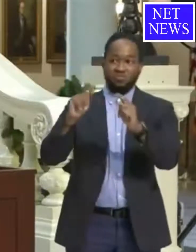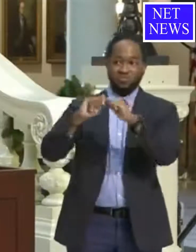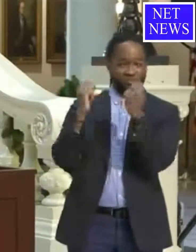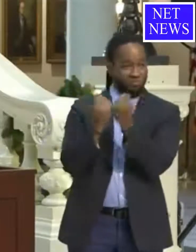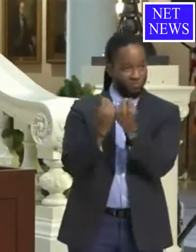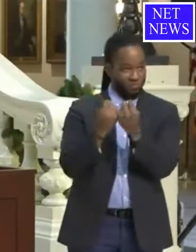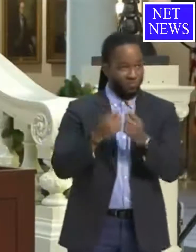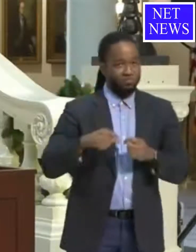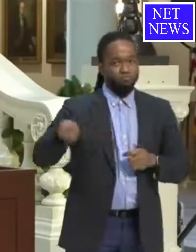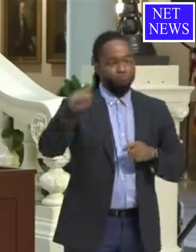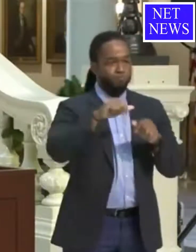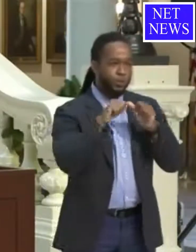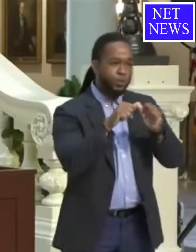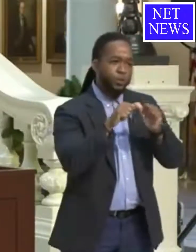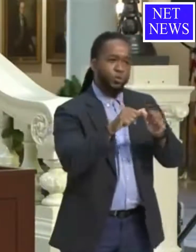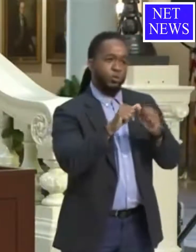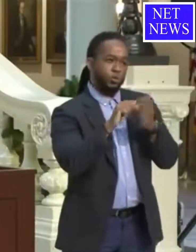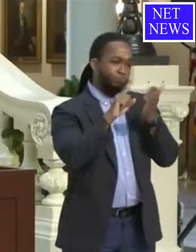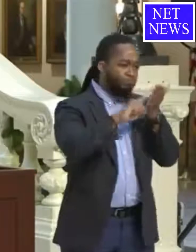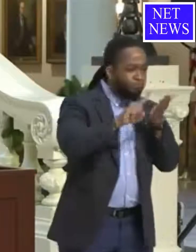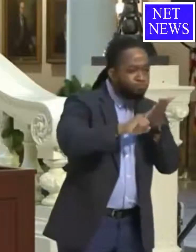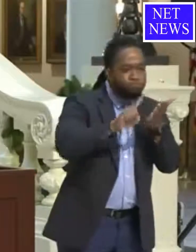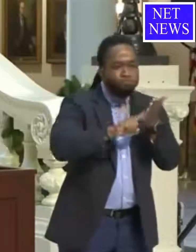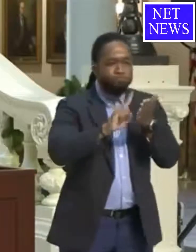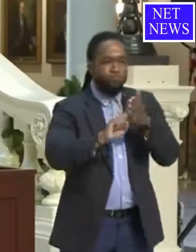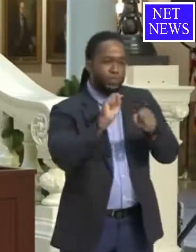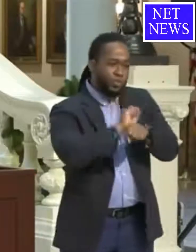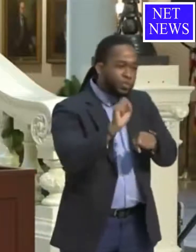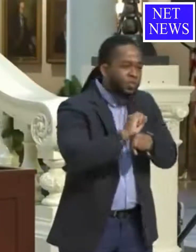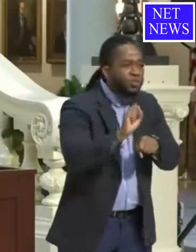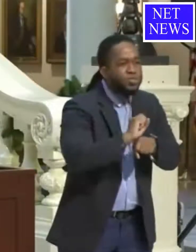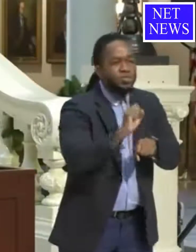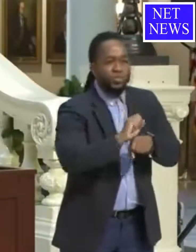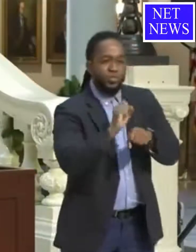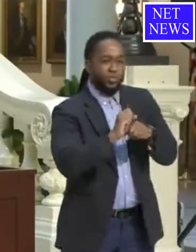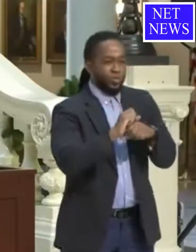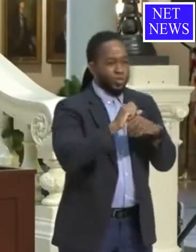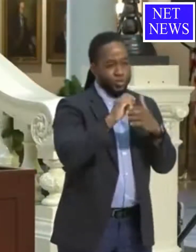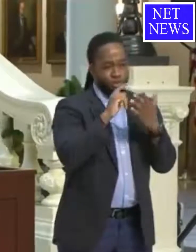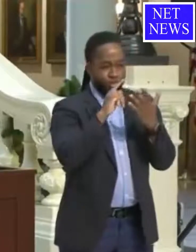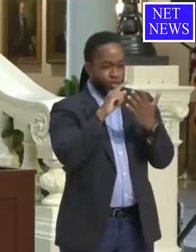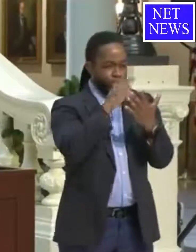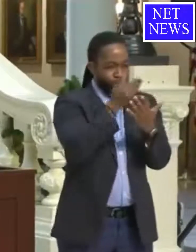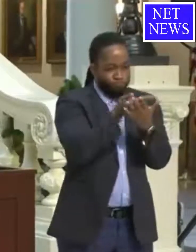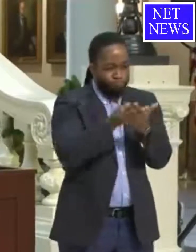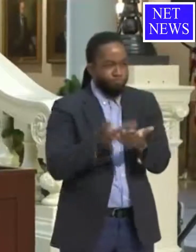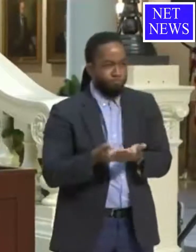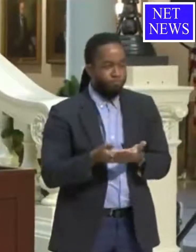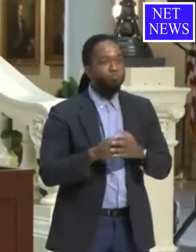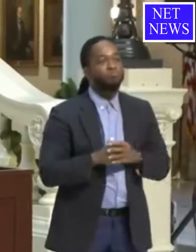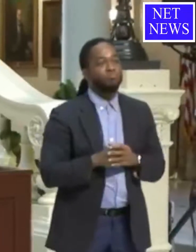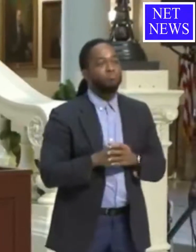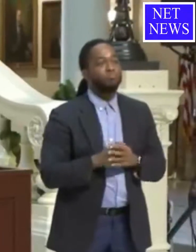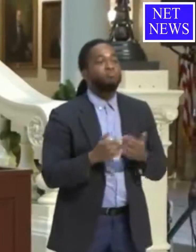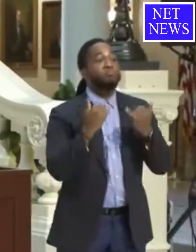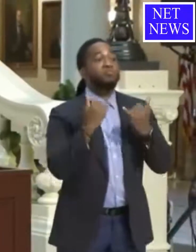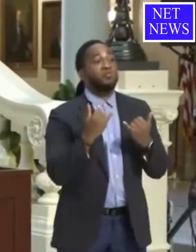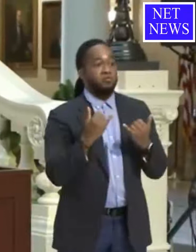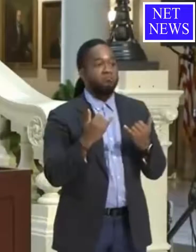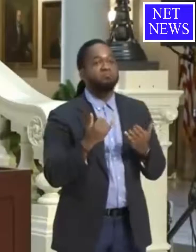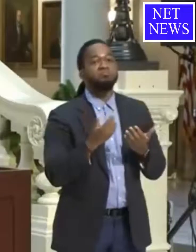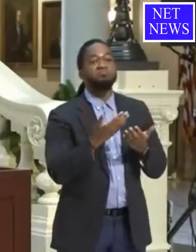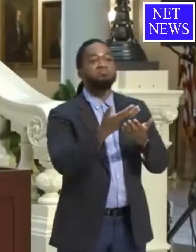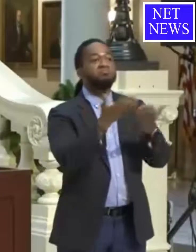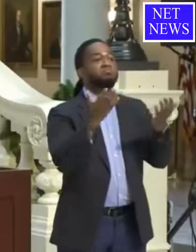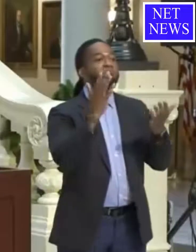24/7 as we fight the pandemic. We're going to open it up for some questions. Obviously, we've got General King here, Director Stallings,